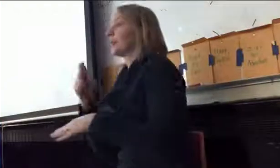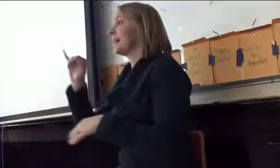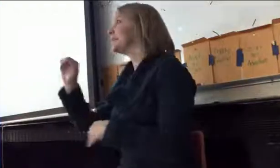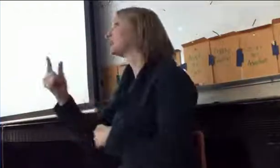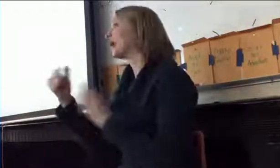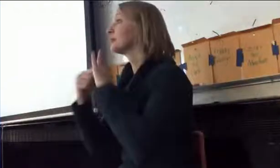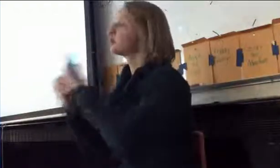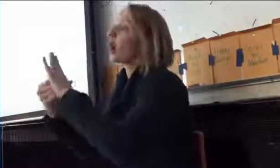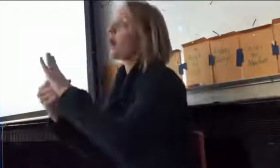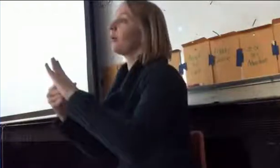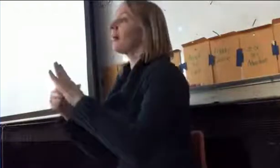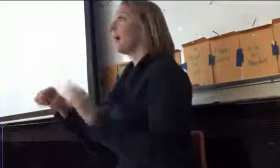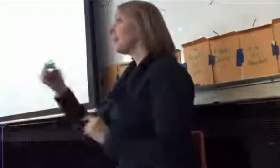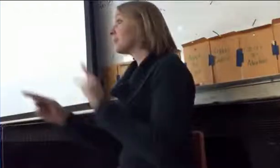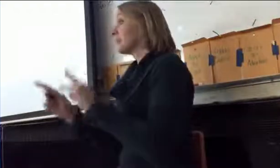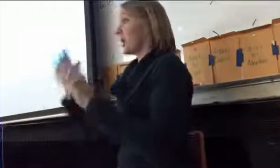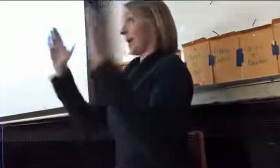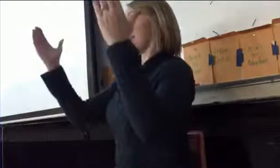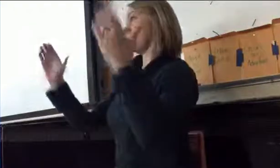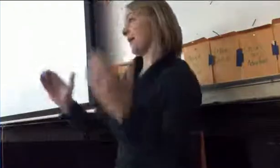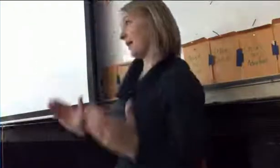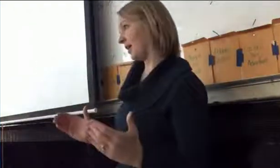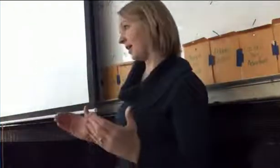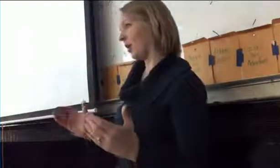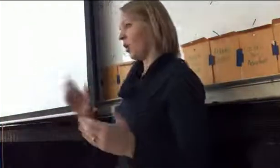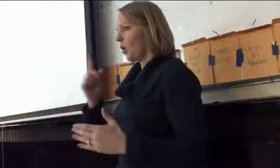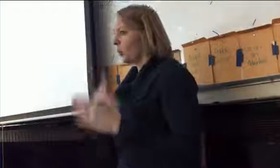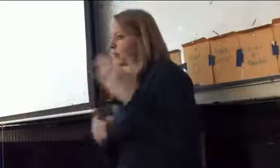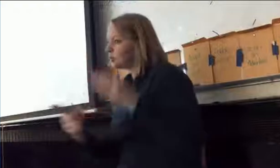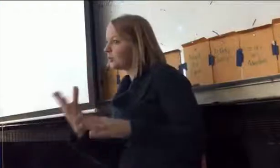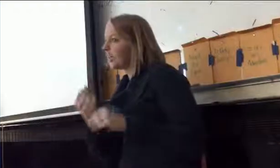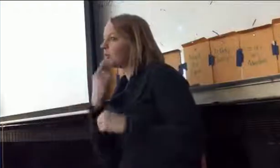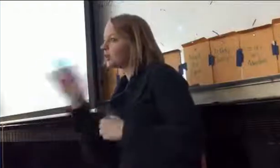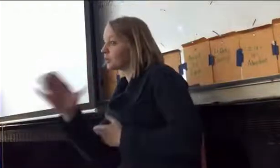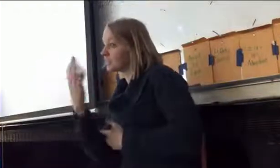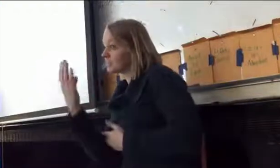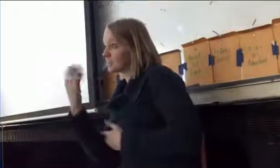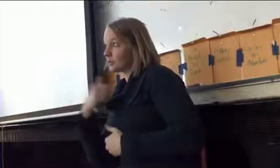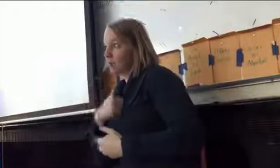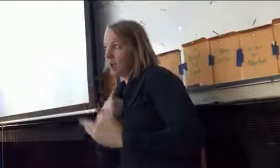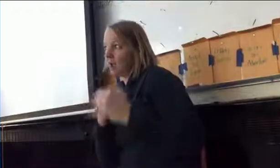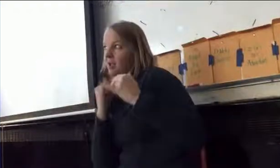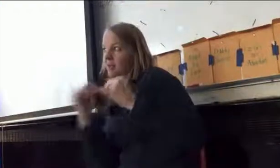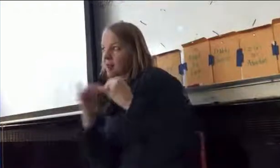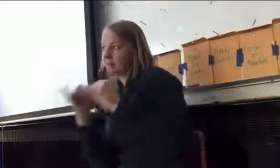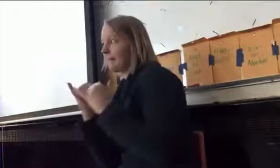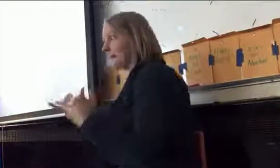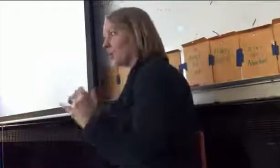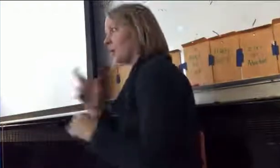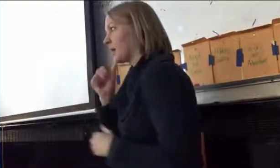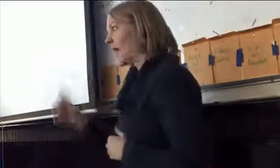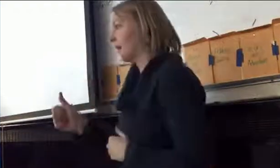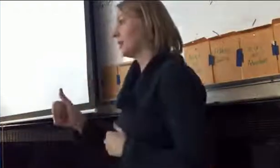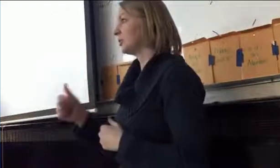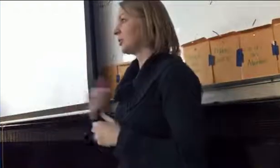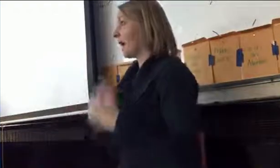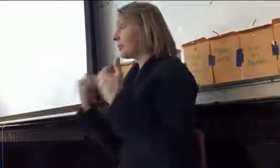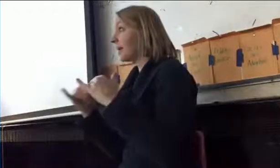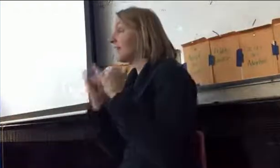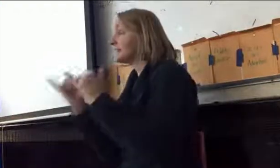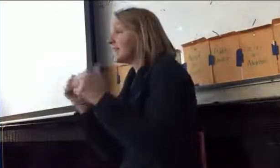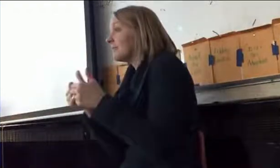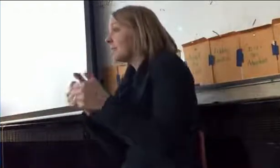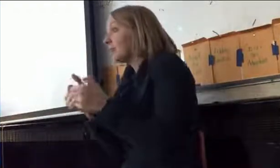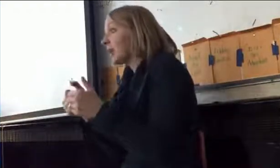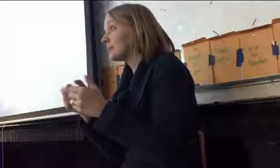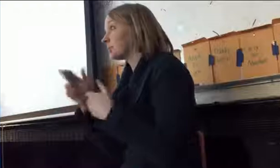Other people compare themselves to other people. What did you get for Christmas? Did I conform to what everybody else does? Do I play the same video